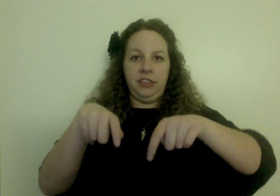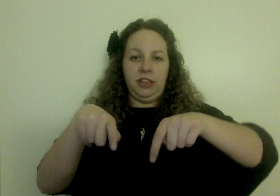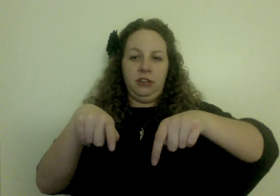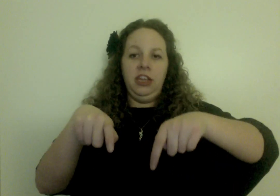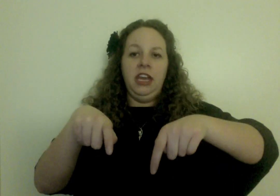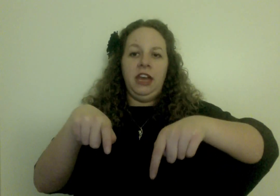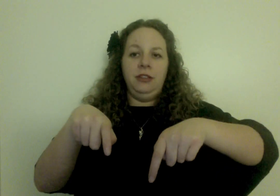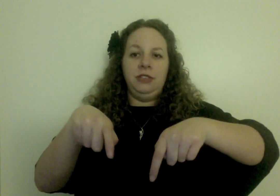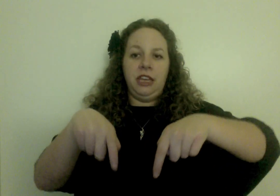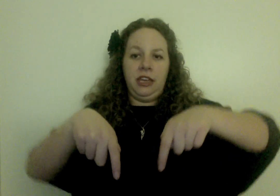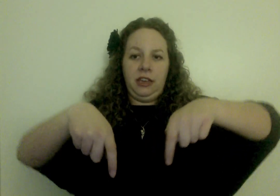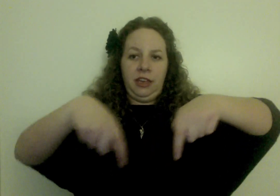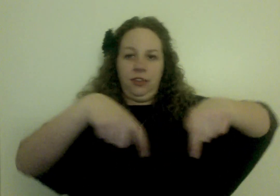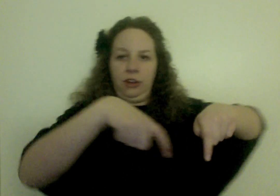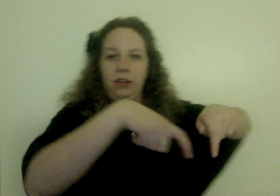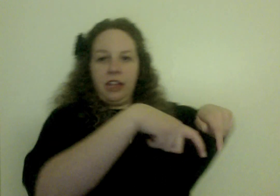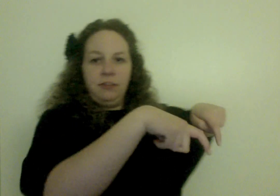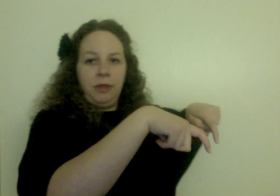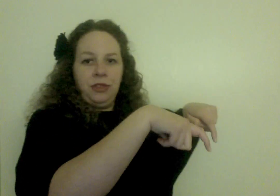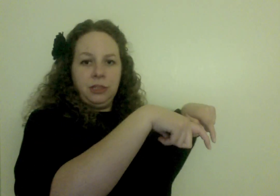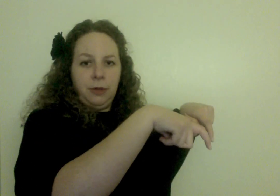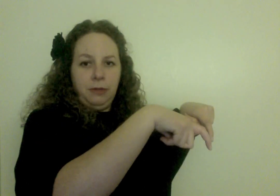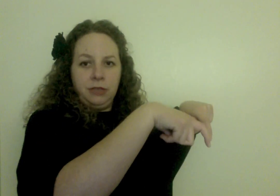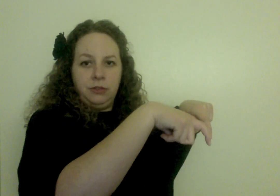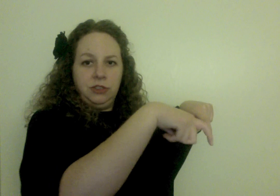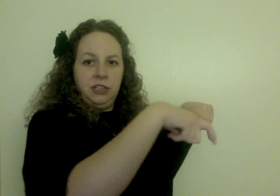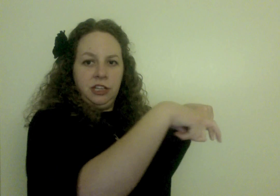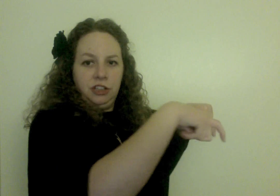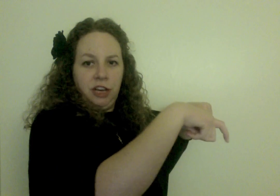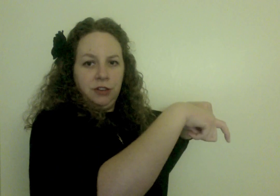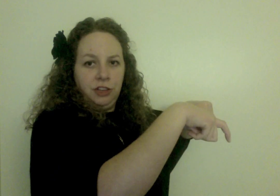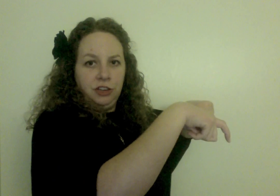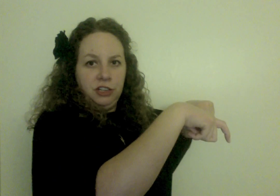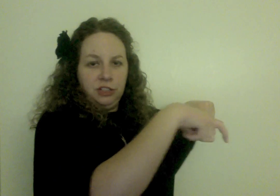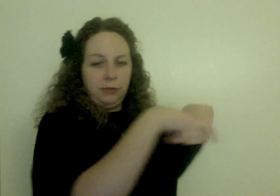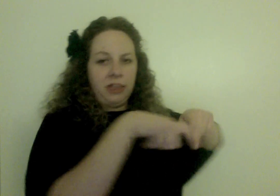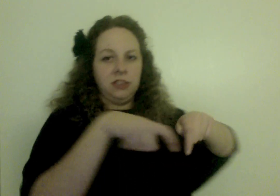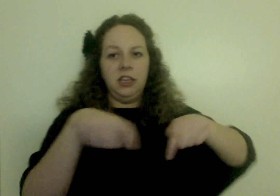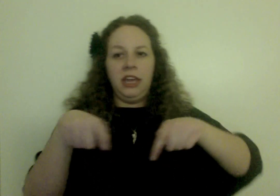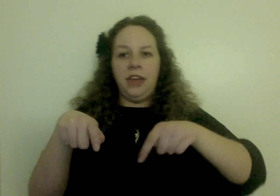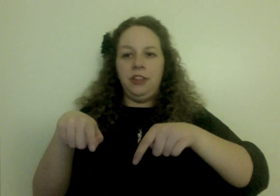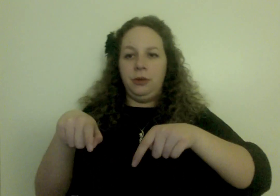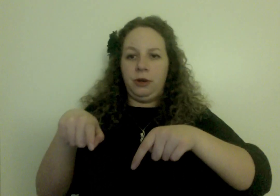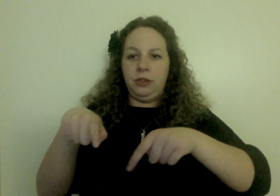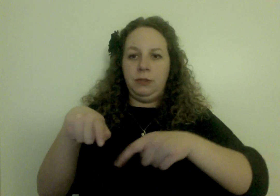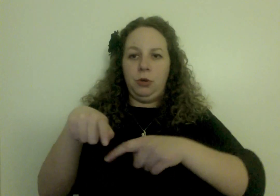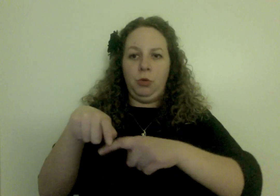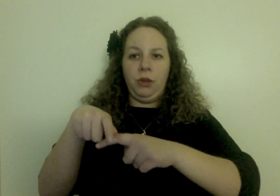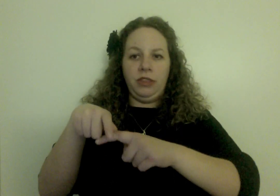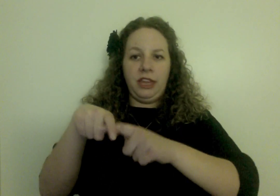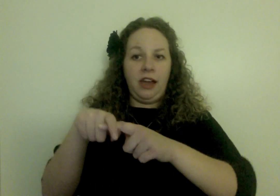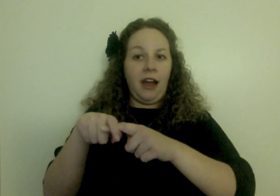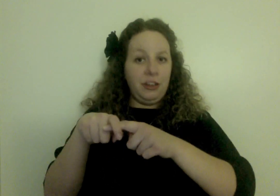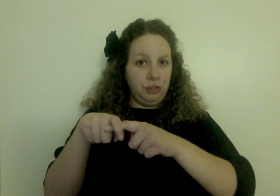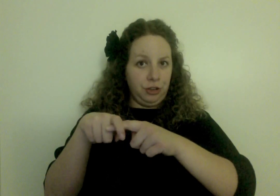down, and then you take, and they're kind of bent this way, because when you're sitting in a chair, then your knees are bent, and then you are going to put one leg under